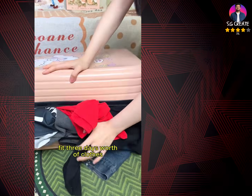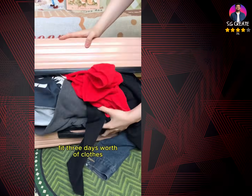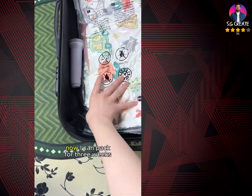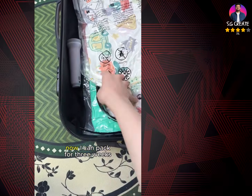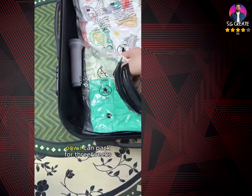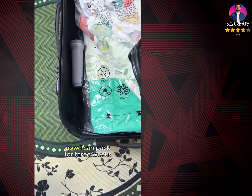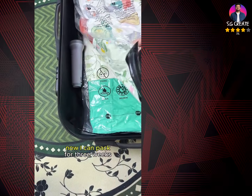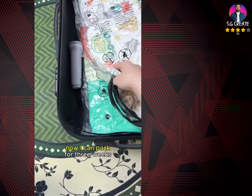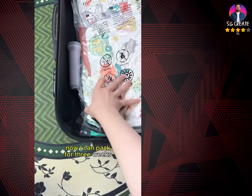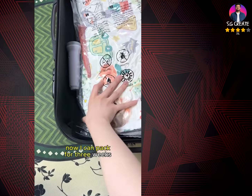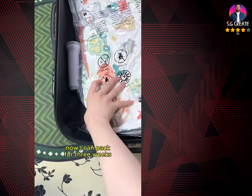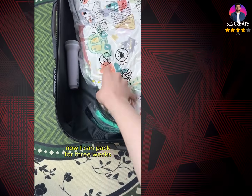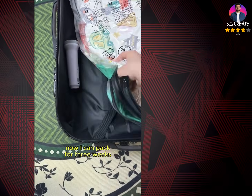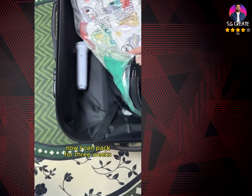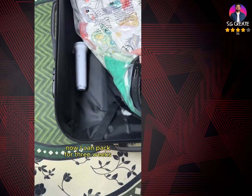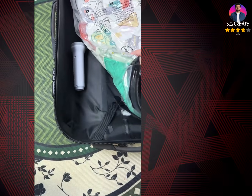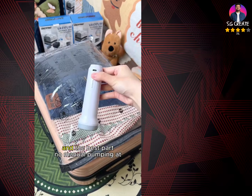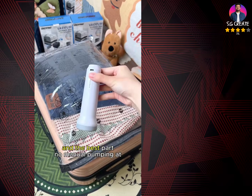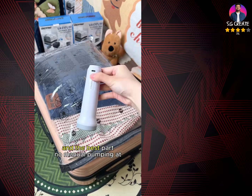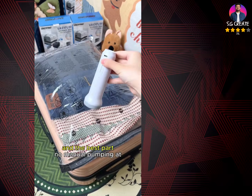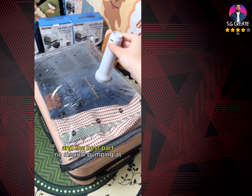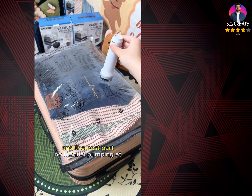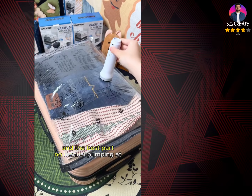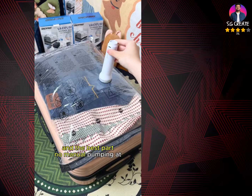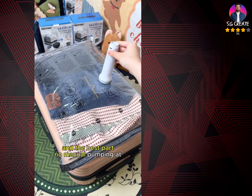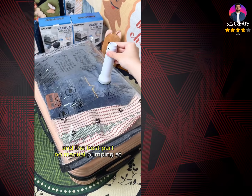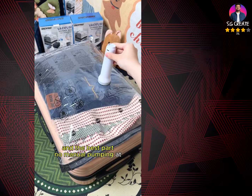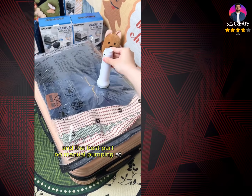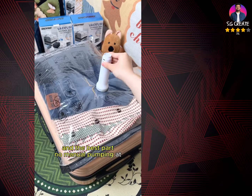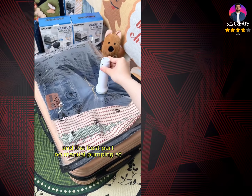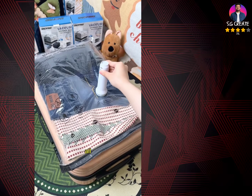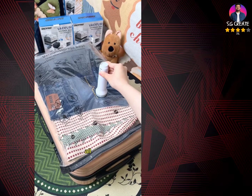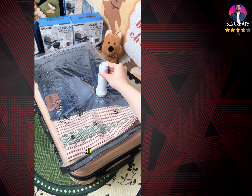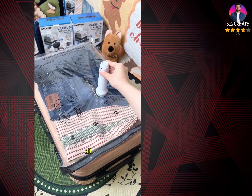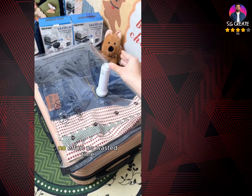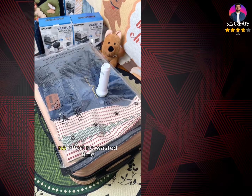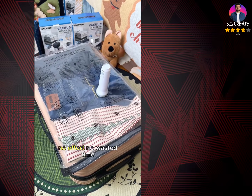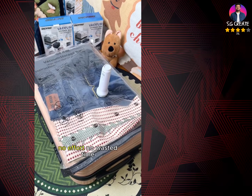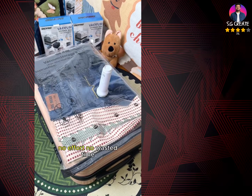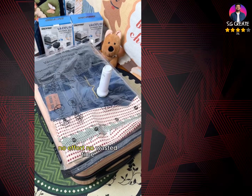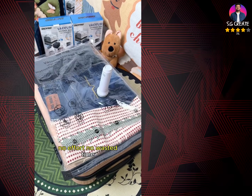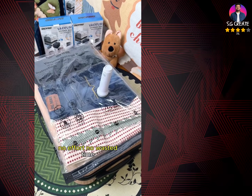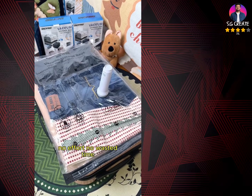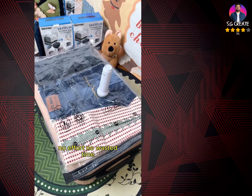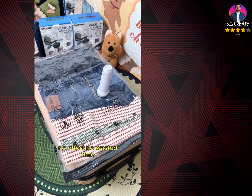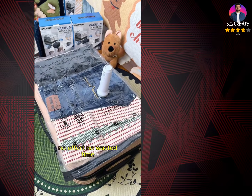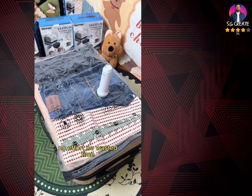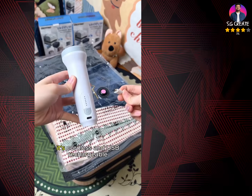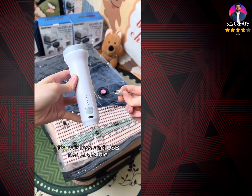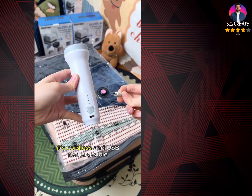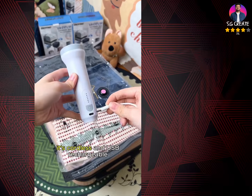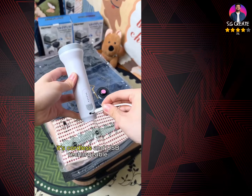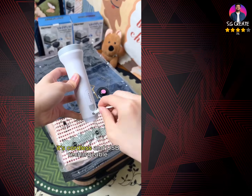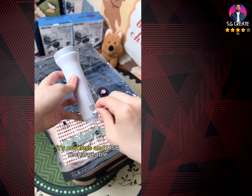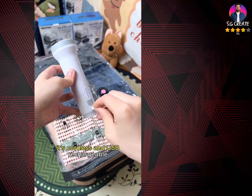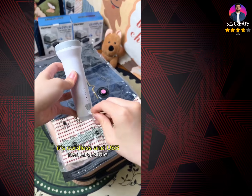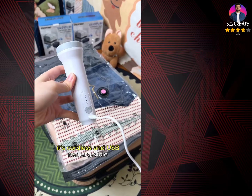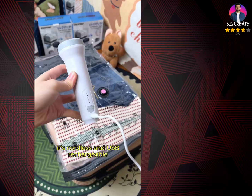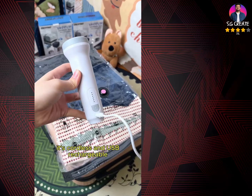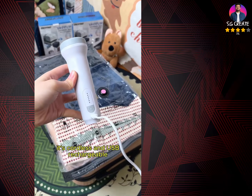clothes. packing Now I can pack forces for you 3 to be weeks. intentional And the about best what you part, bring. no manual When pumping each at all, item has no its effort, place no wasted and is time. compressed It's to a cordless and manageable USB size, rechargeable,